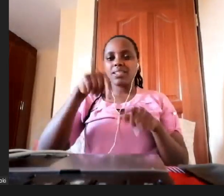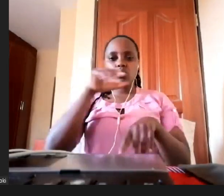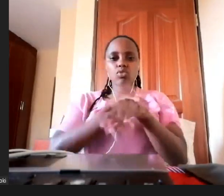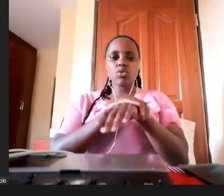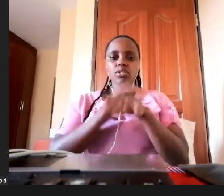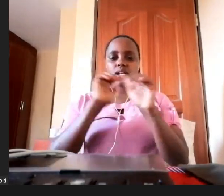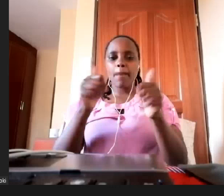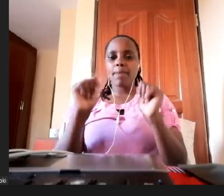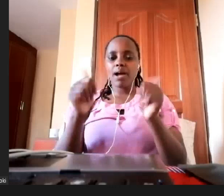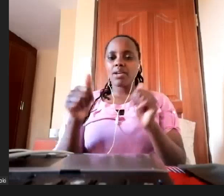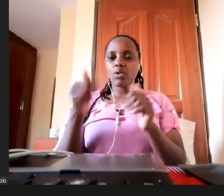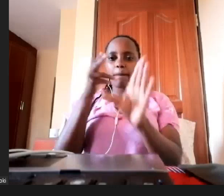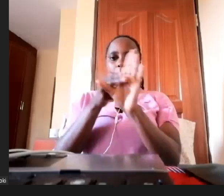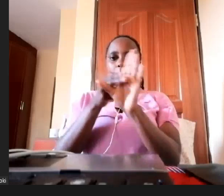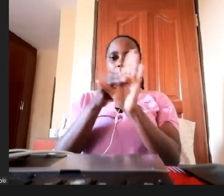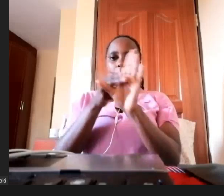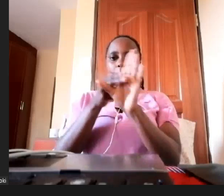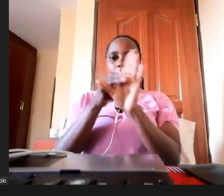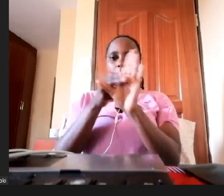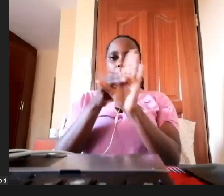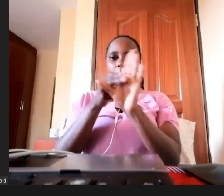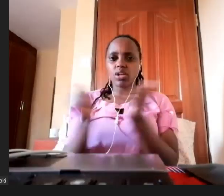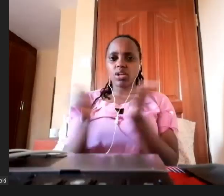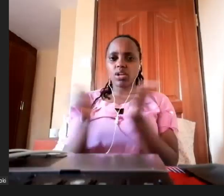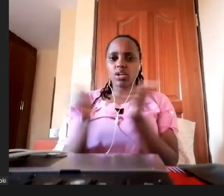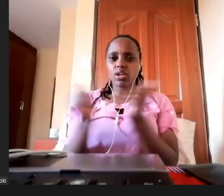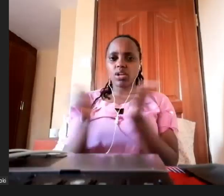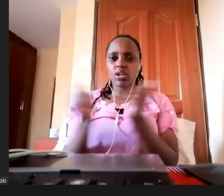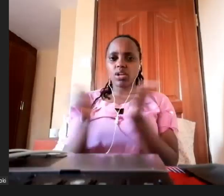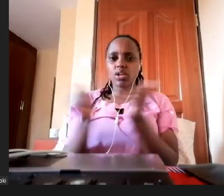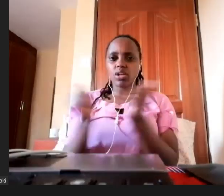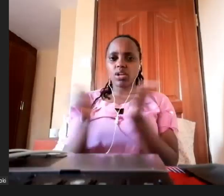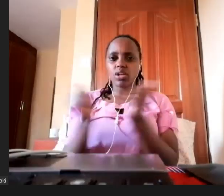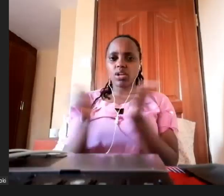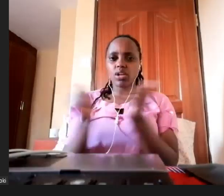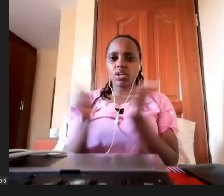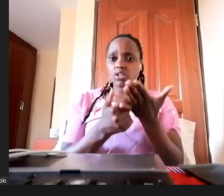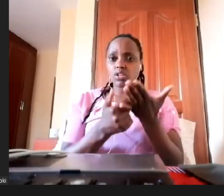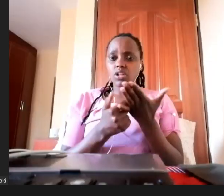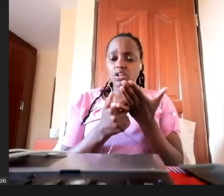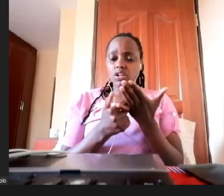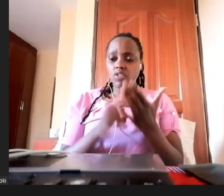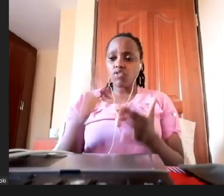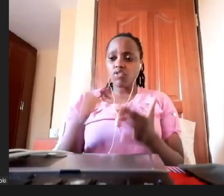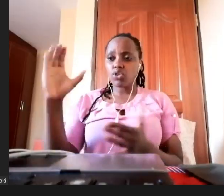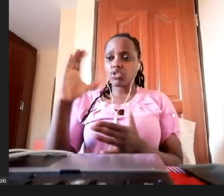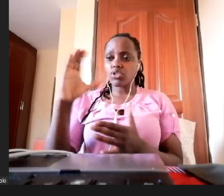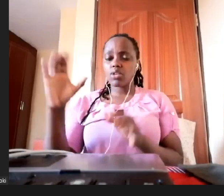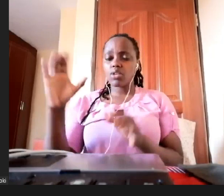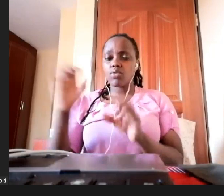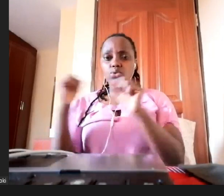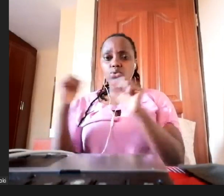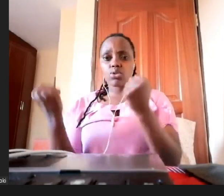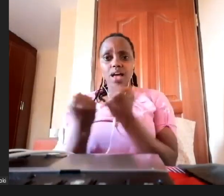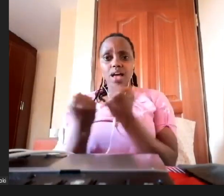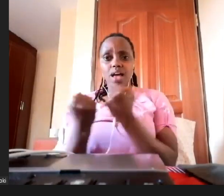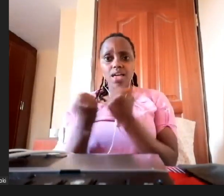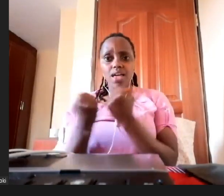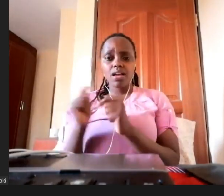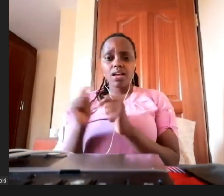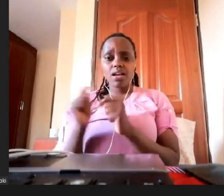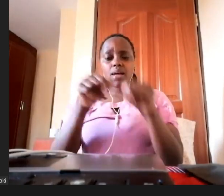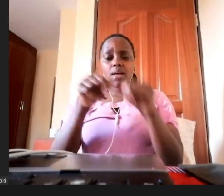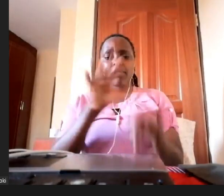a participation of children with disabilities, for instance, as part of the delegation of civil society organizations coming to the African Committee